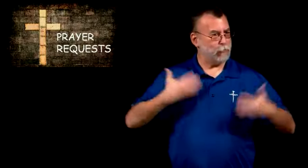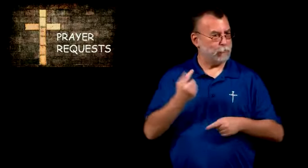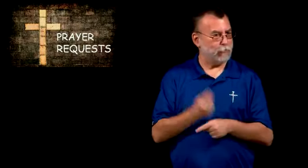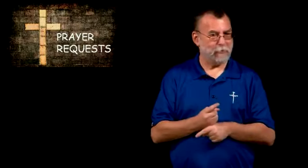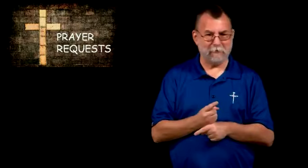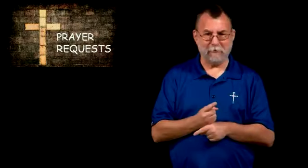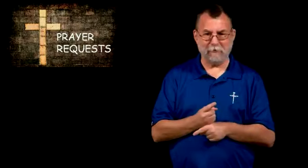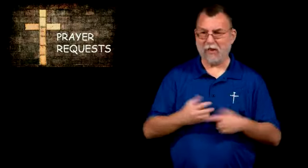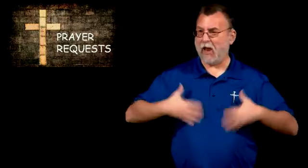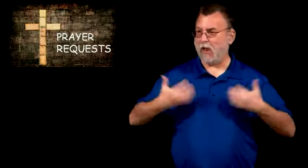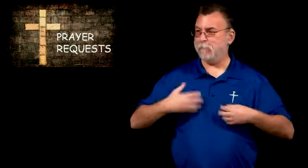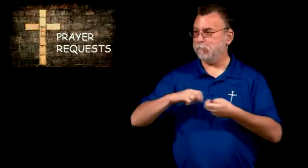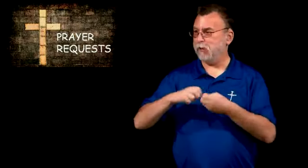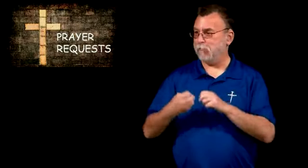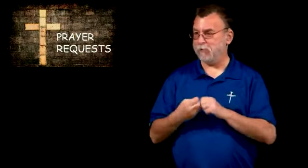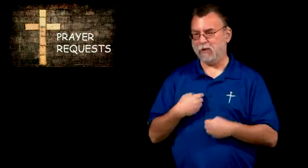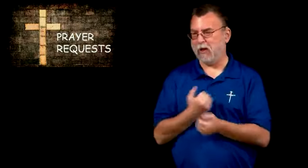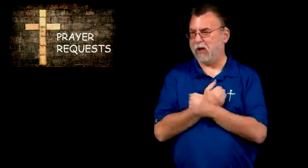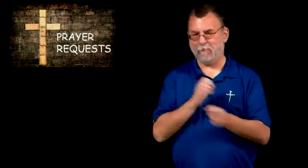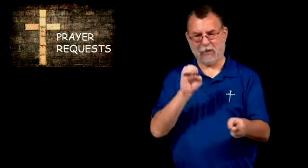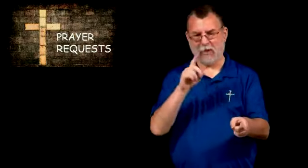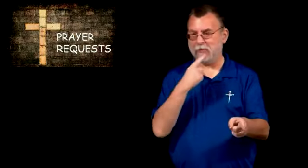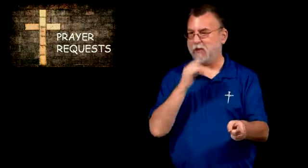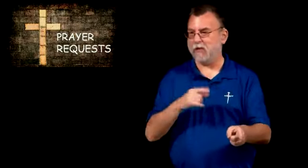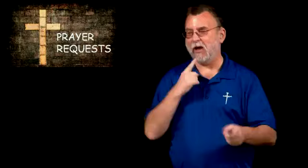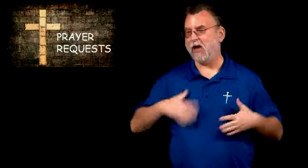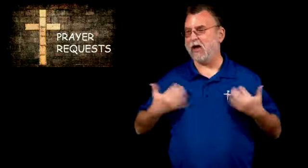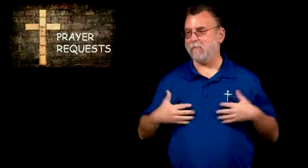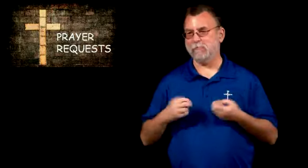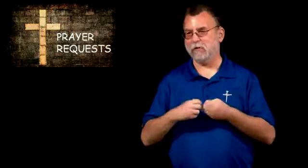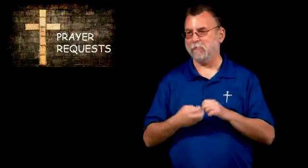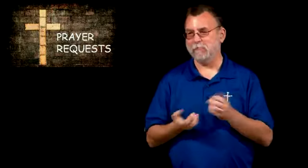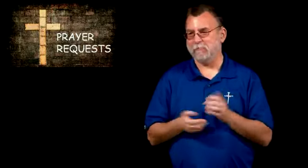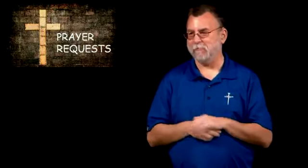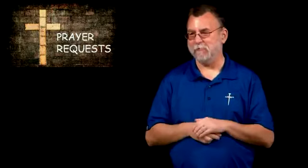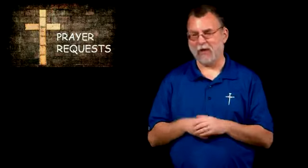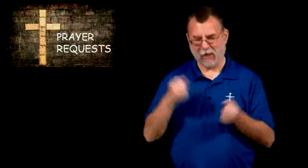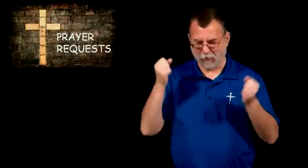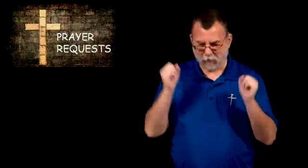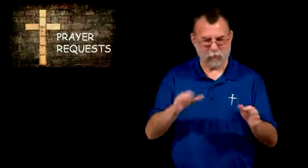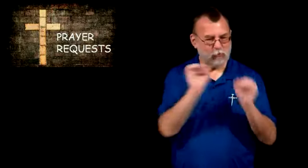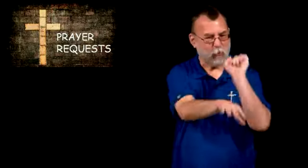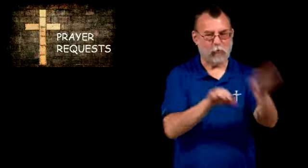All right. It doesn't matter if we had to delay our start time or not. We will be rejoiceful.